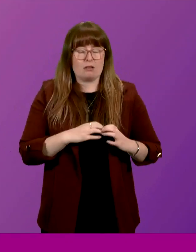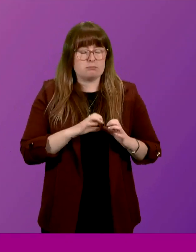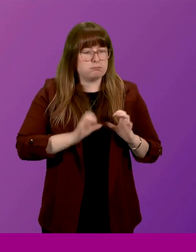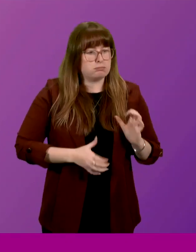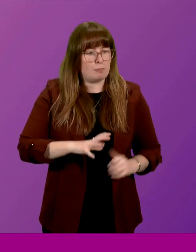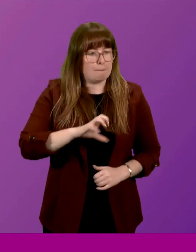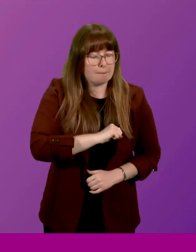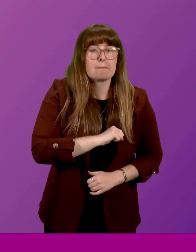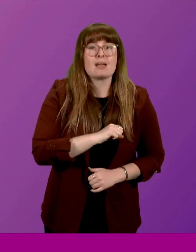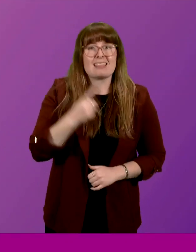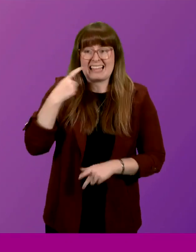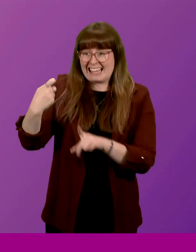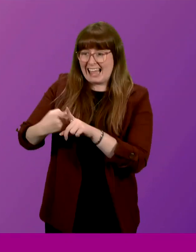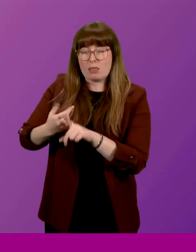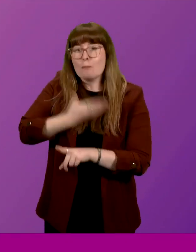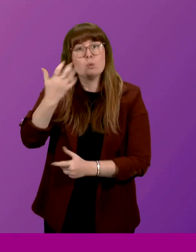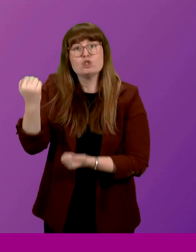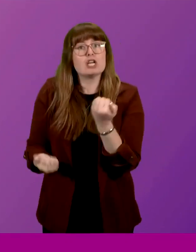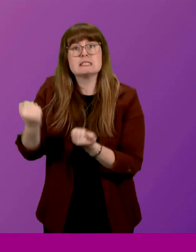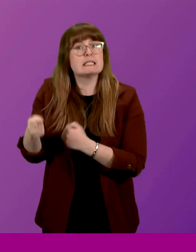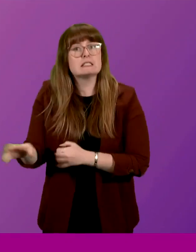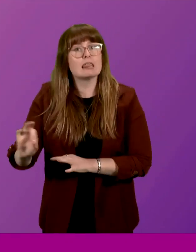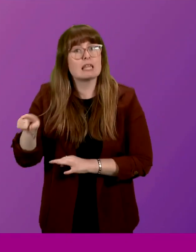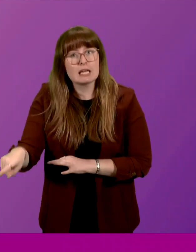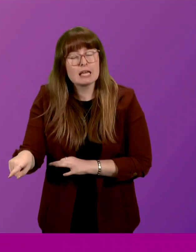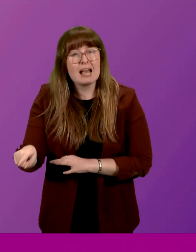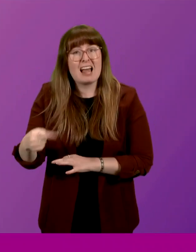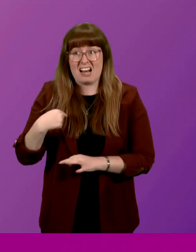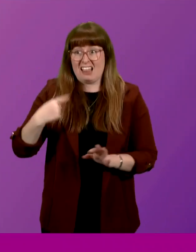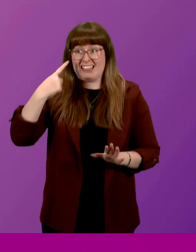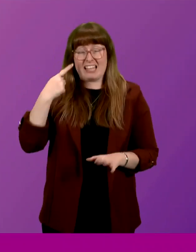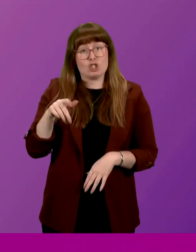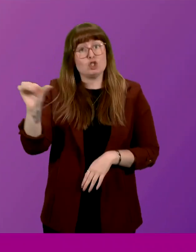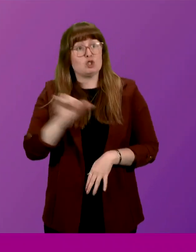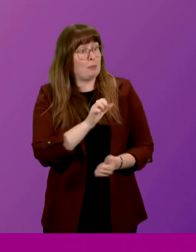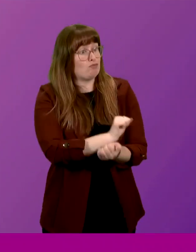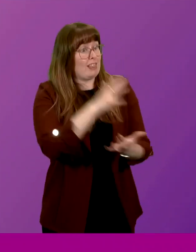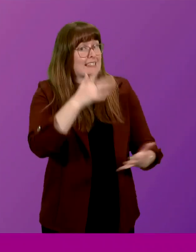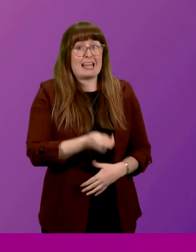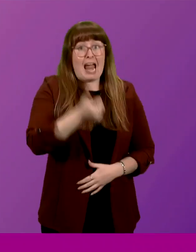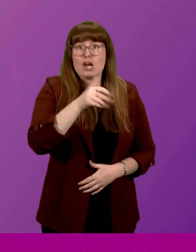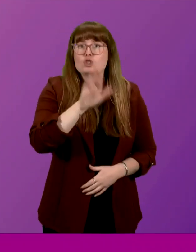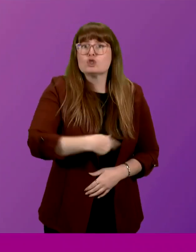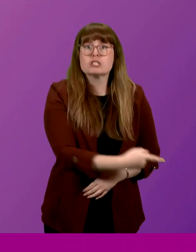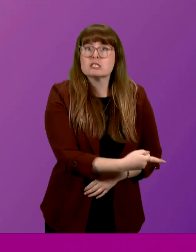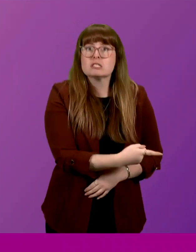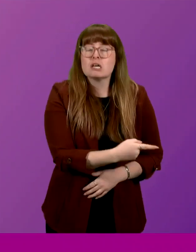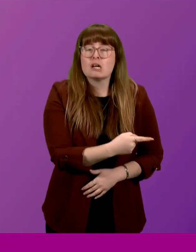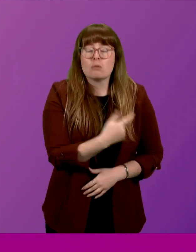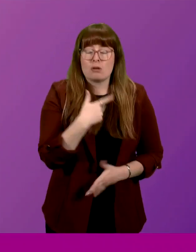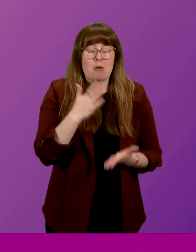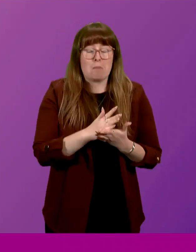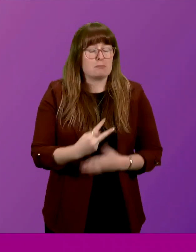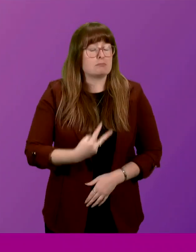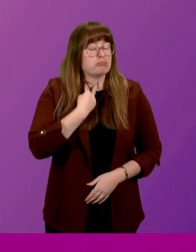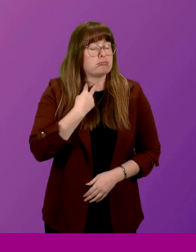to think that Keith has not had justice, and she also said, "I don't think he should be released early. We've been totally let